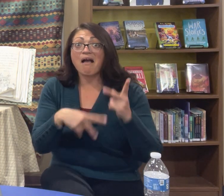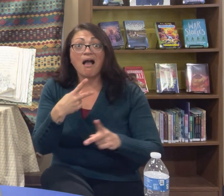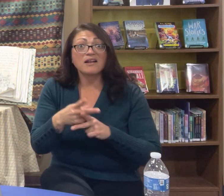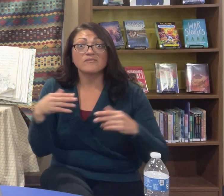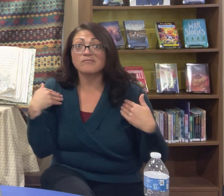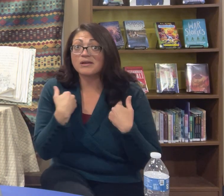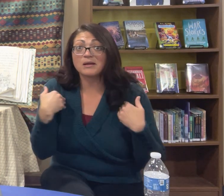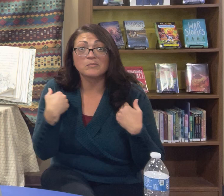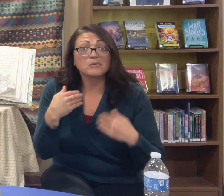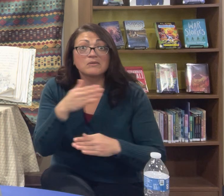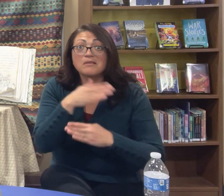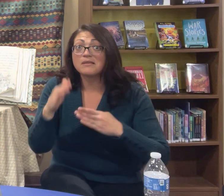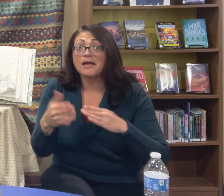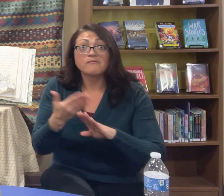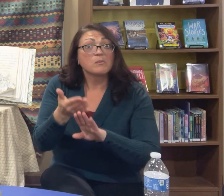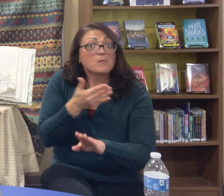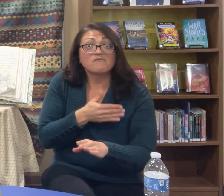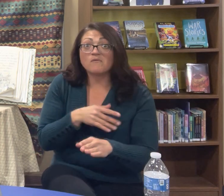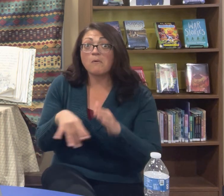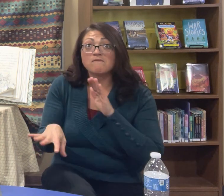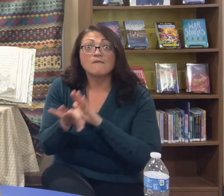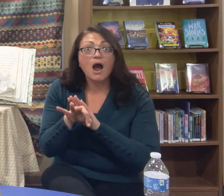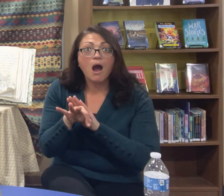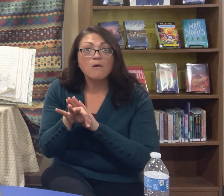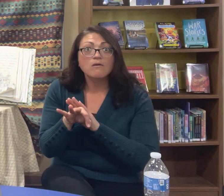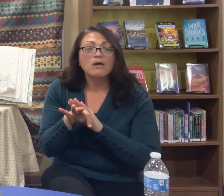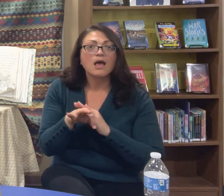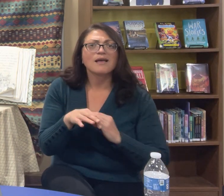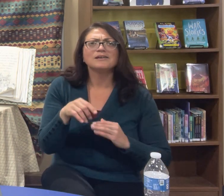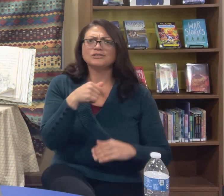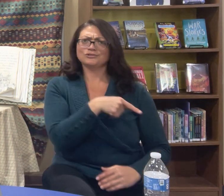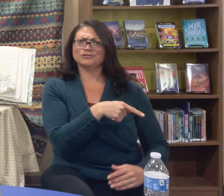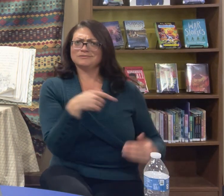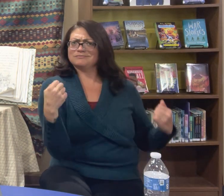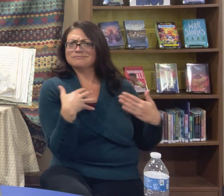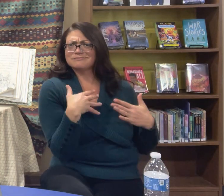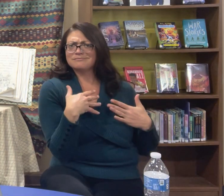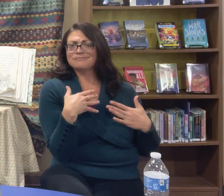before. Was she scared? No. Not at all.